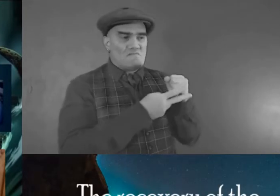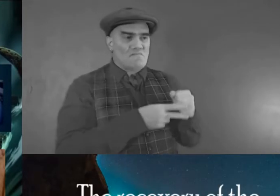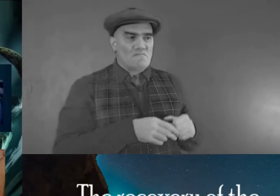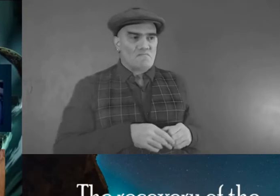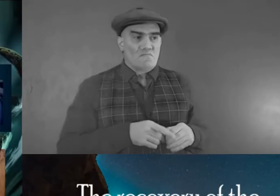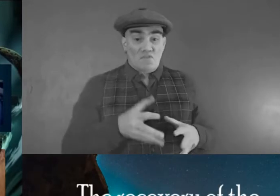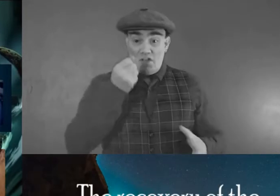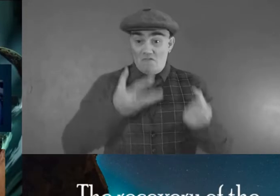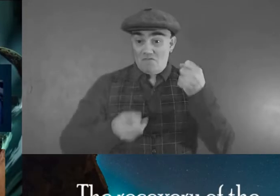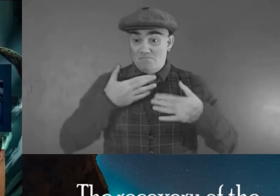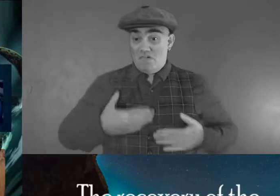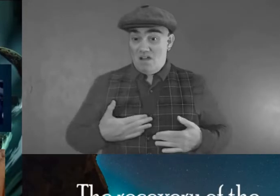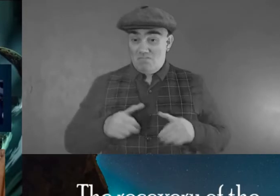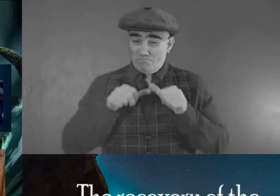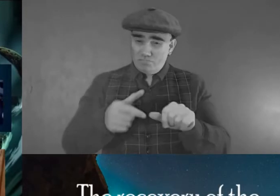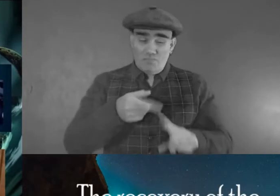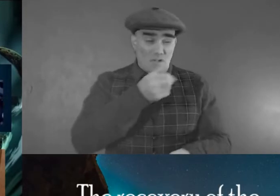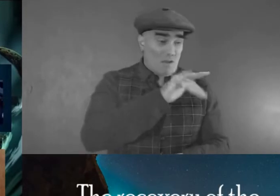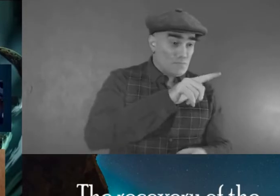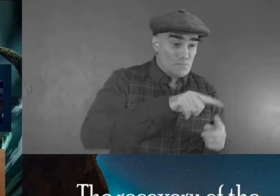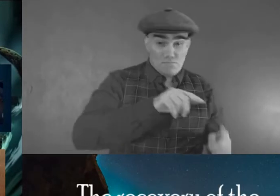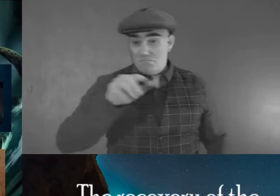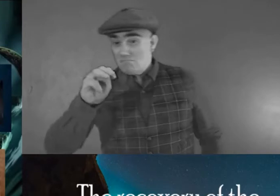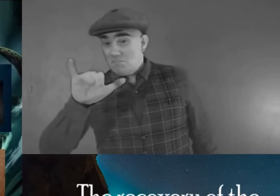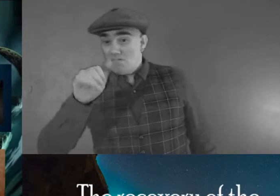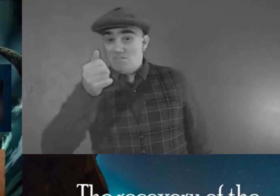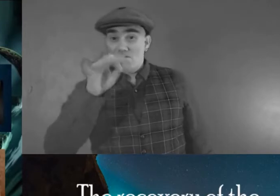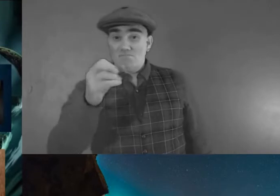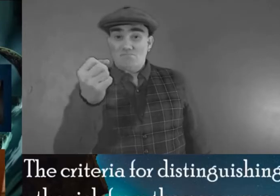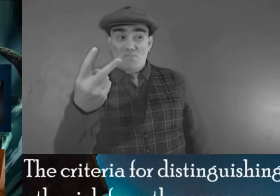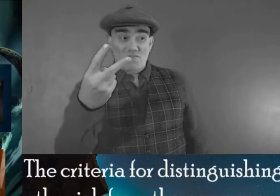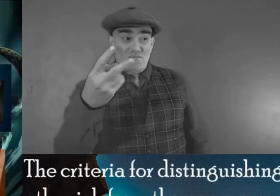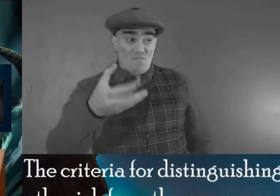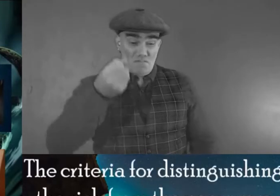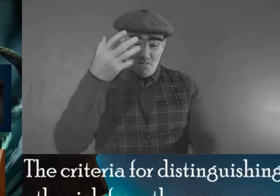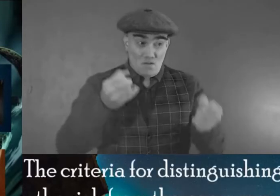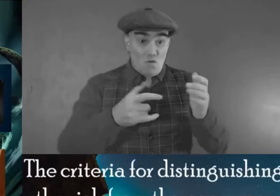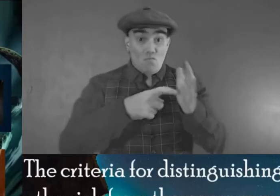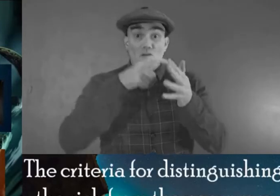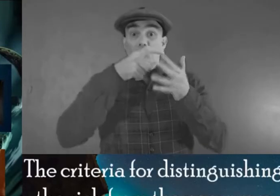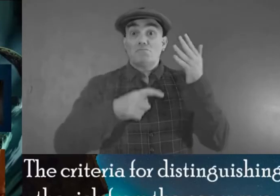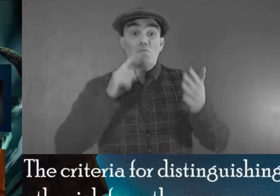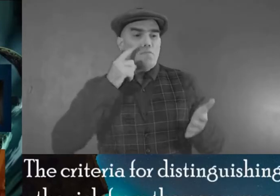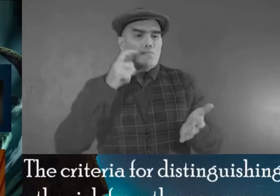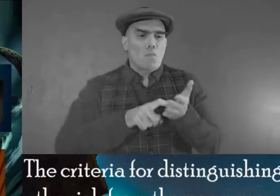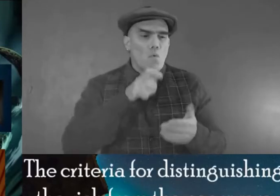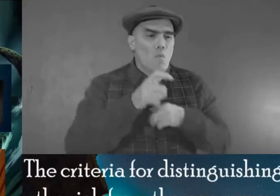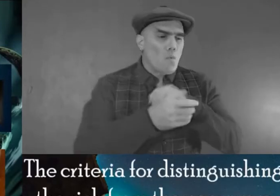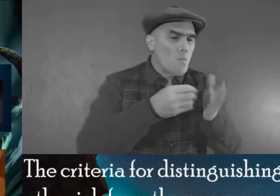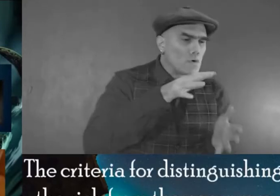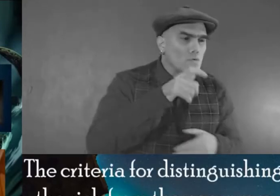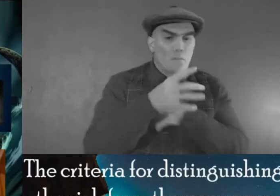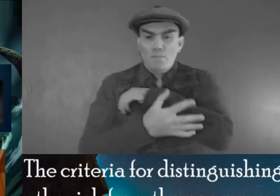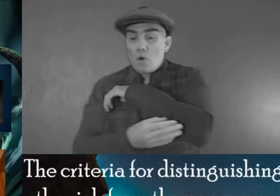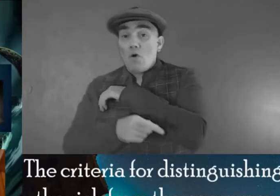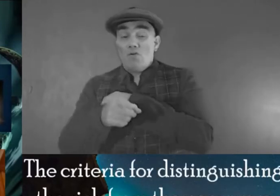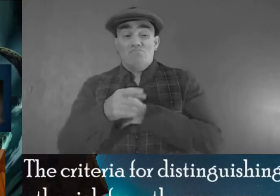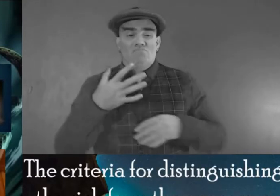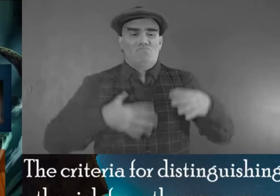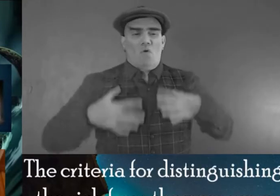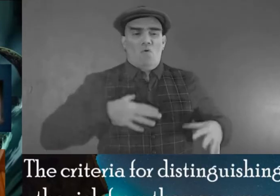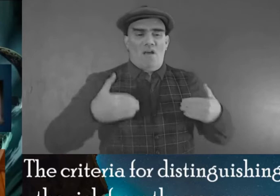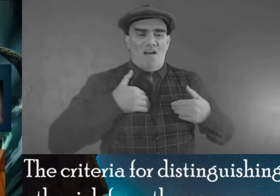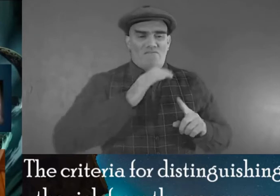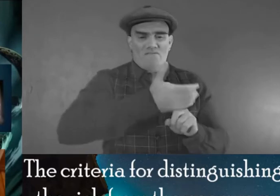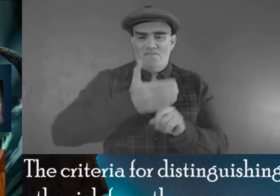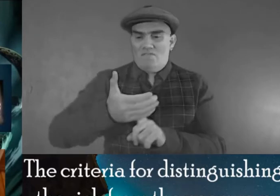of the bodies lasted from April until May 1912. The criteria for distinguishing the rich from the poor were the clothes they